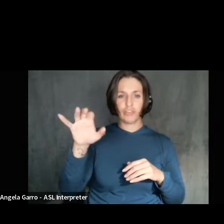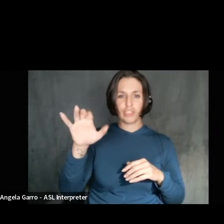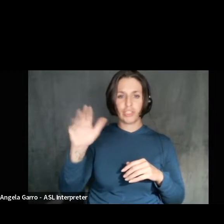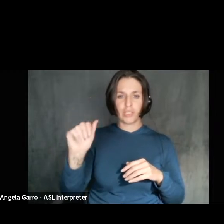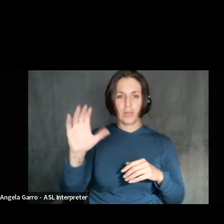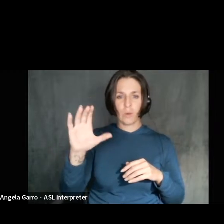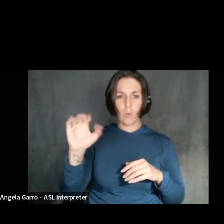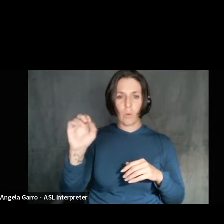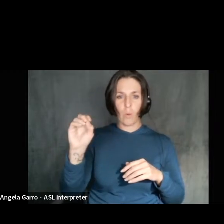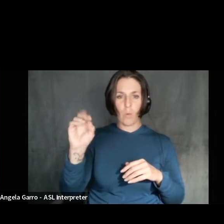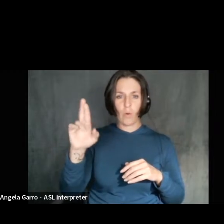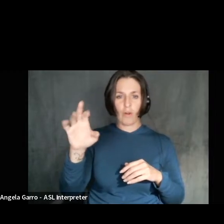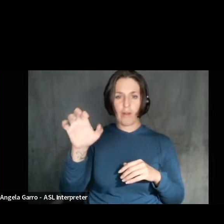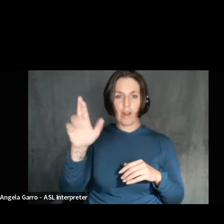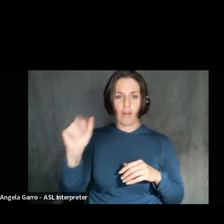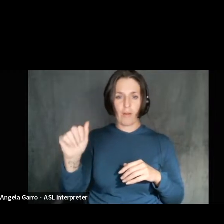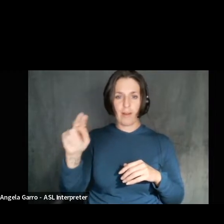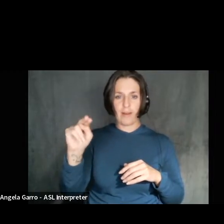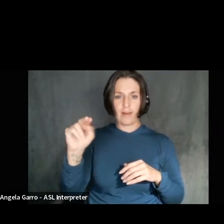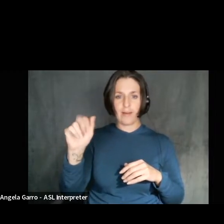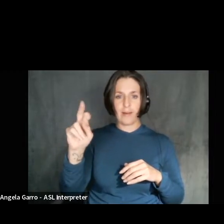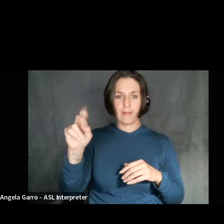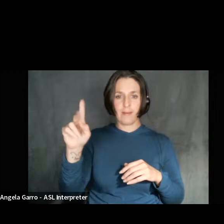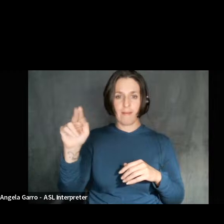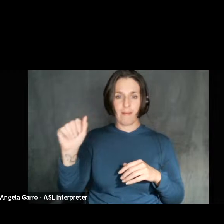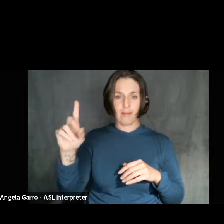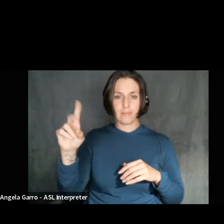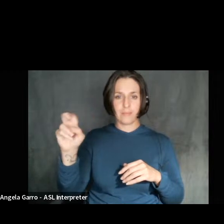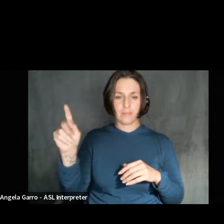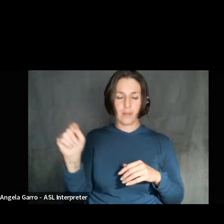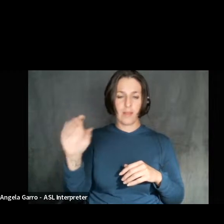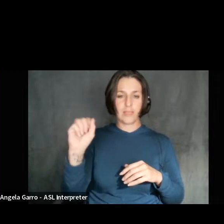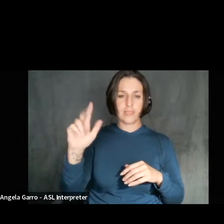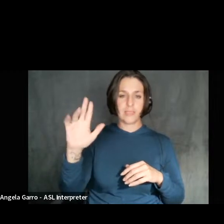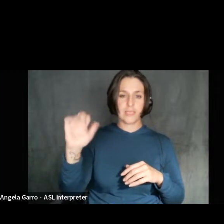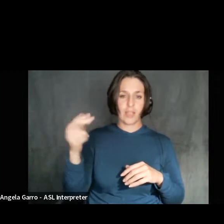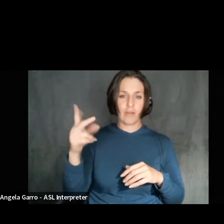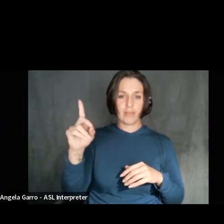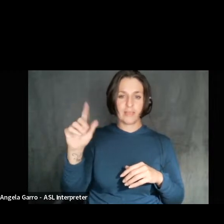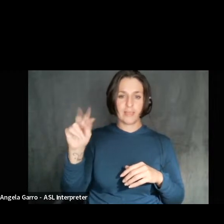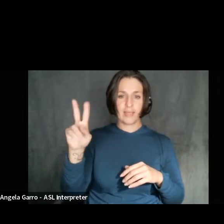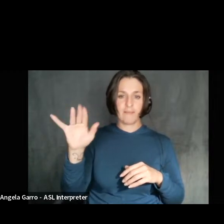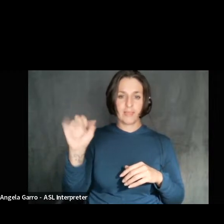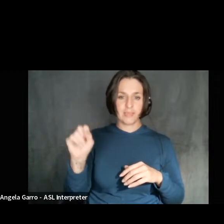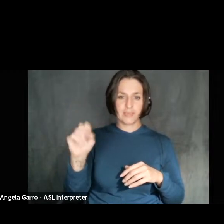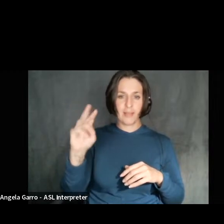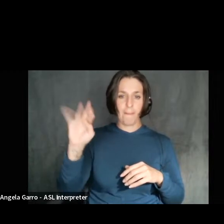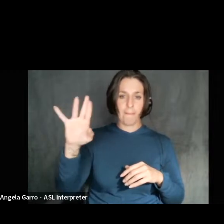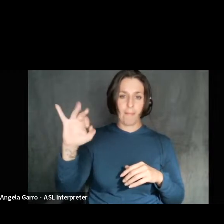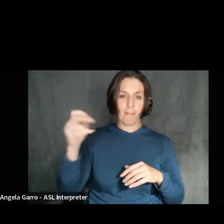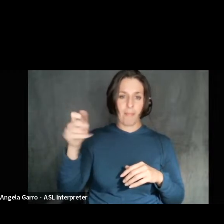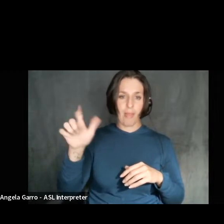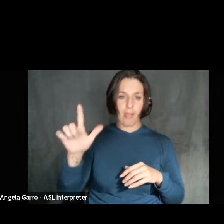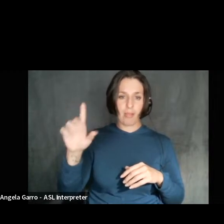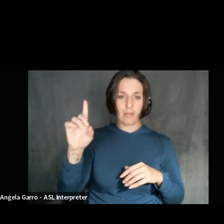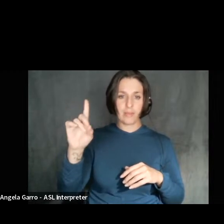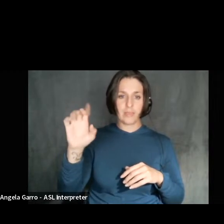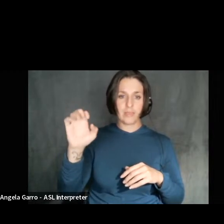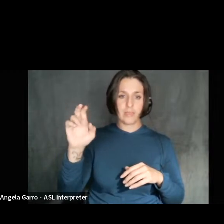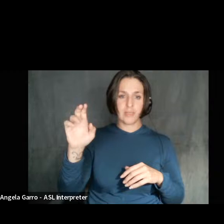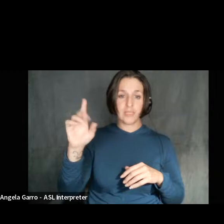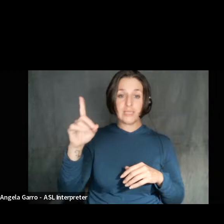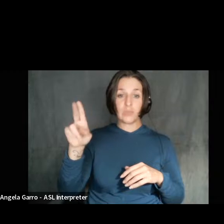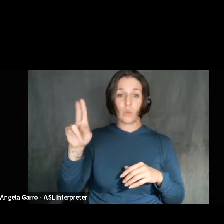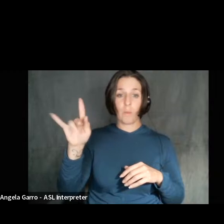Nandana Dot, Sarah Davis, Michael Dubois, William Deckham